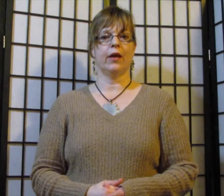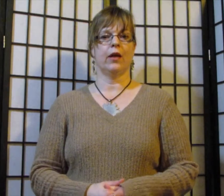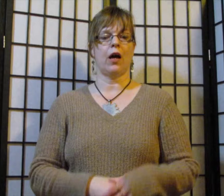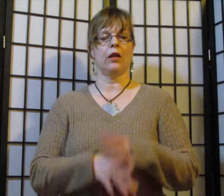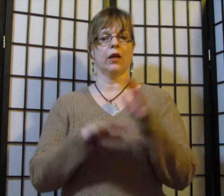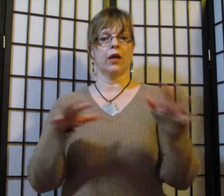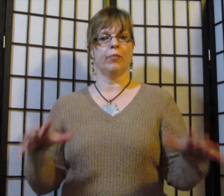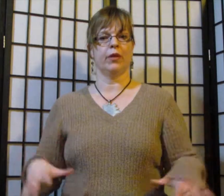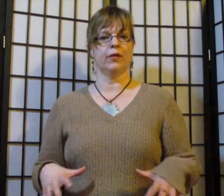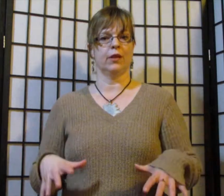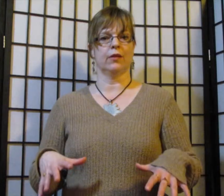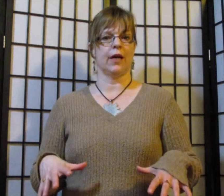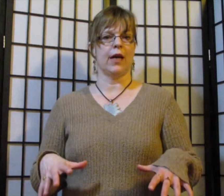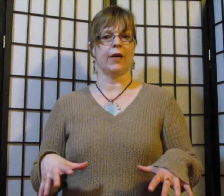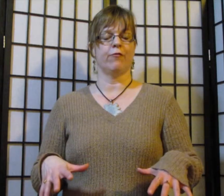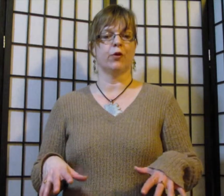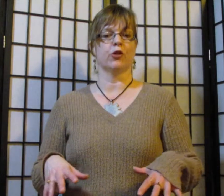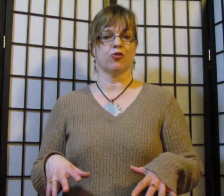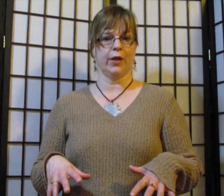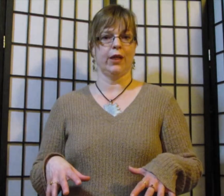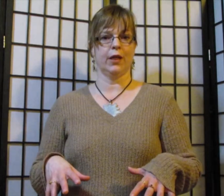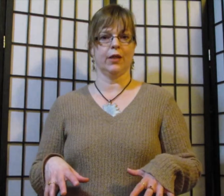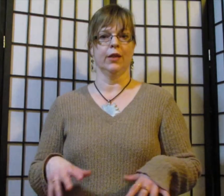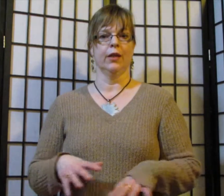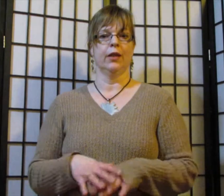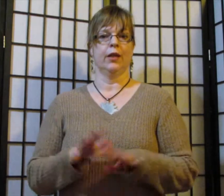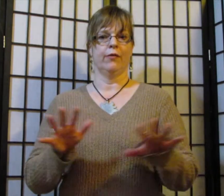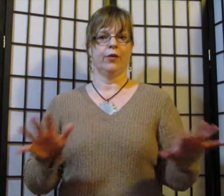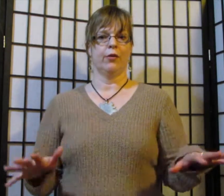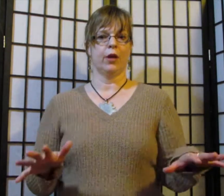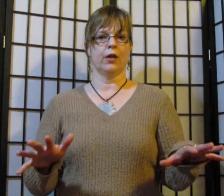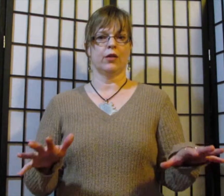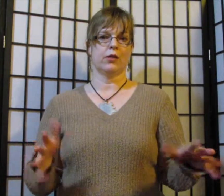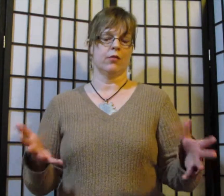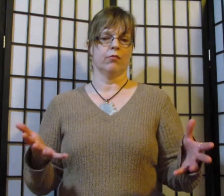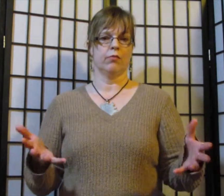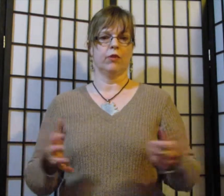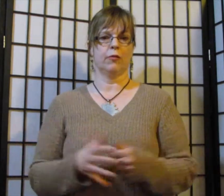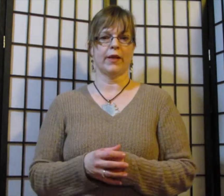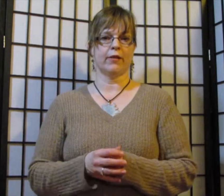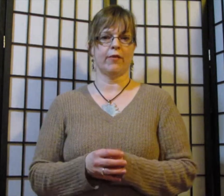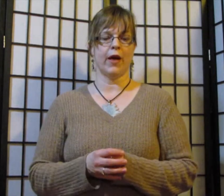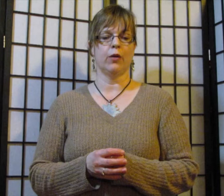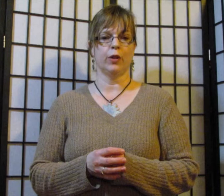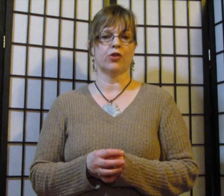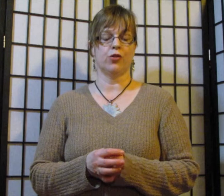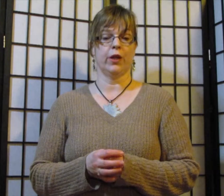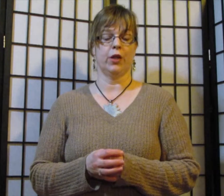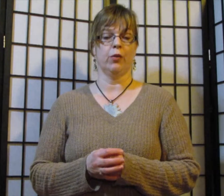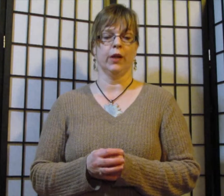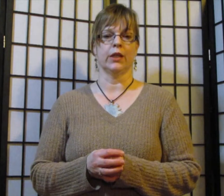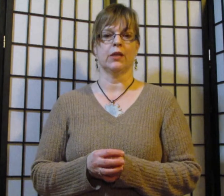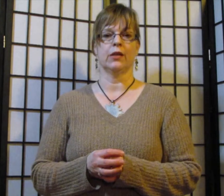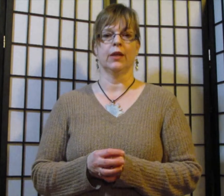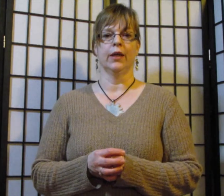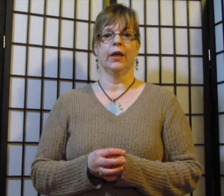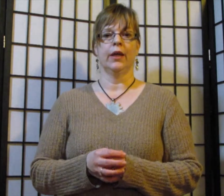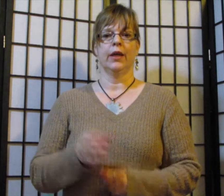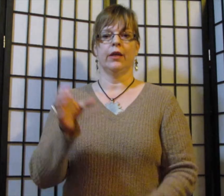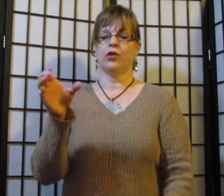The all-encompassing sign for drink, if you aren't specifying which drink you want, is